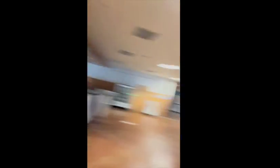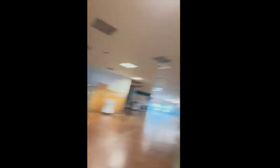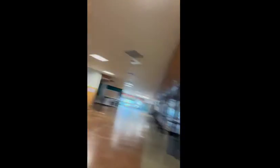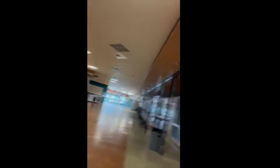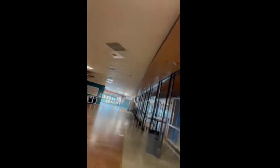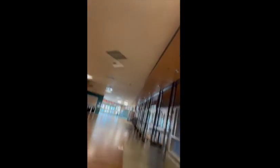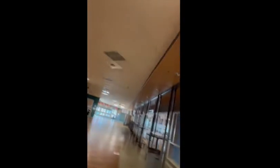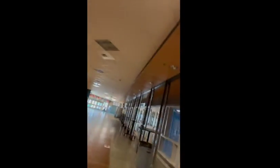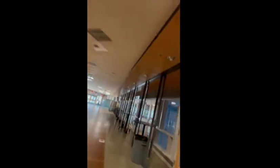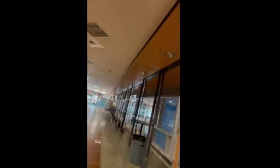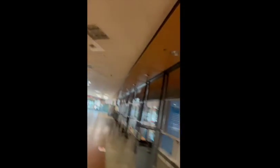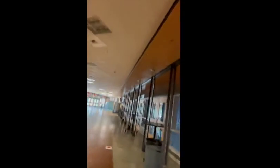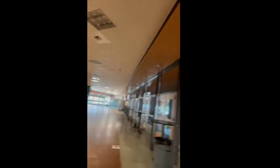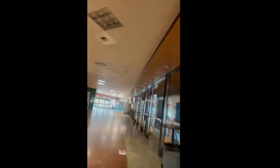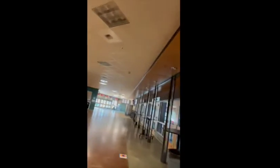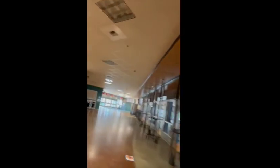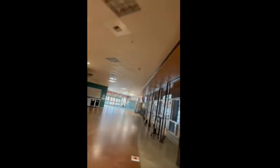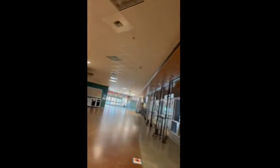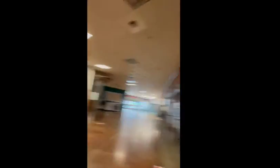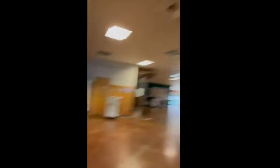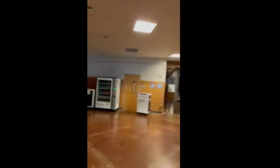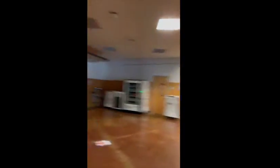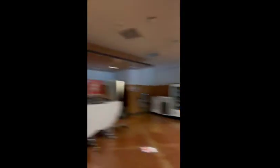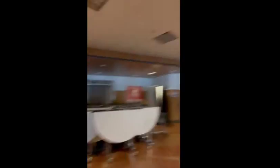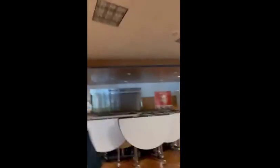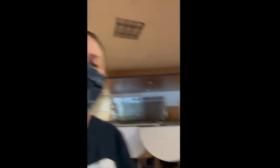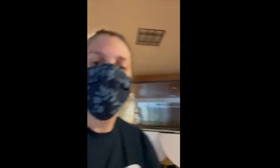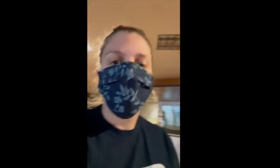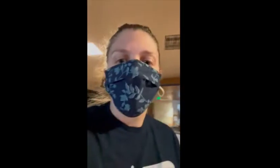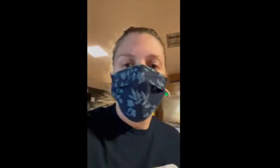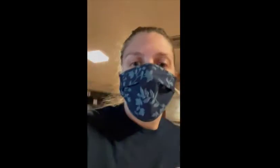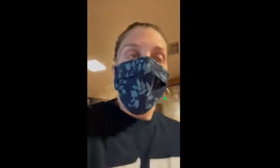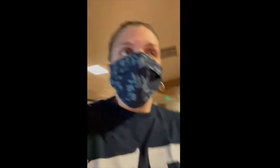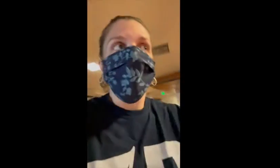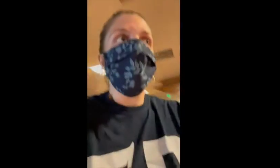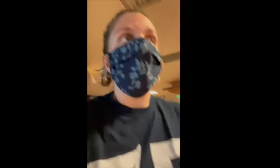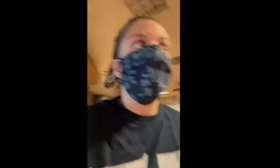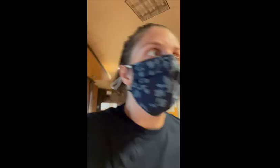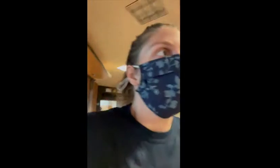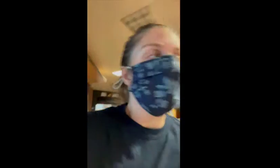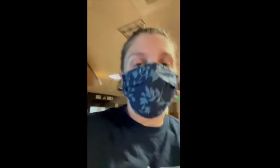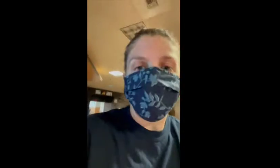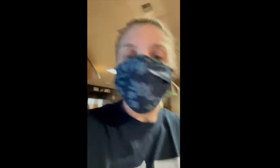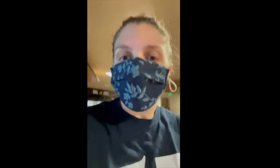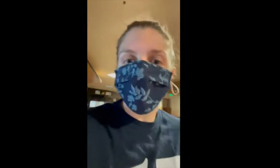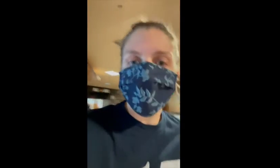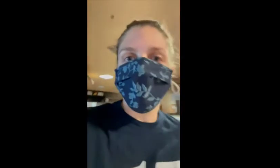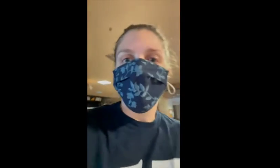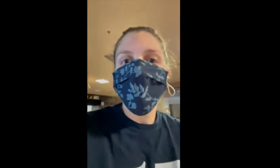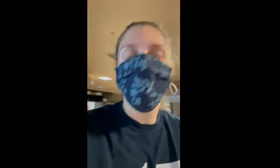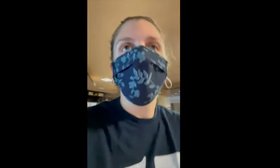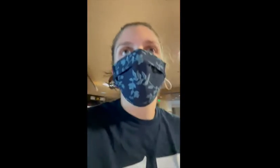the great hall that I'm walking by. So we've already done this part of the school.